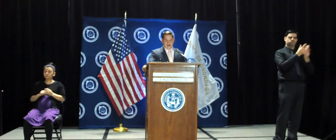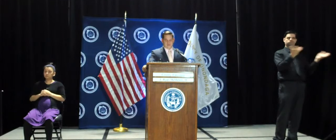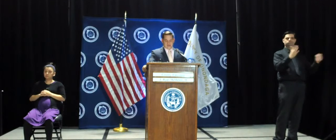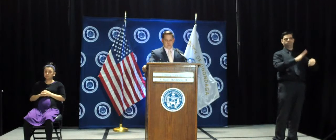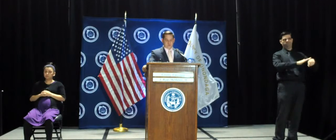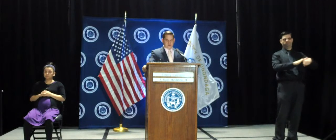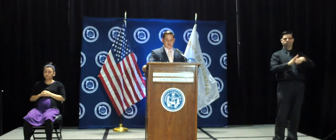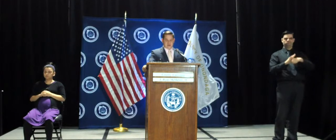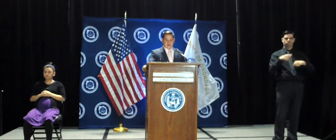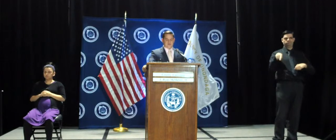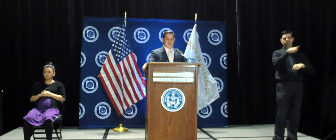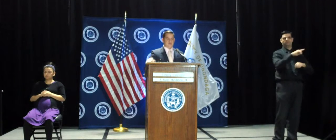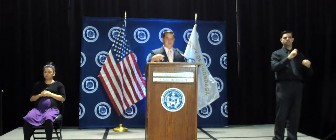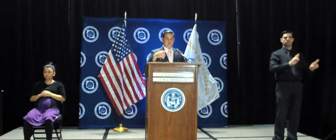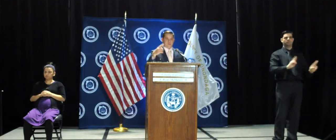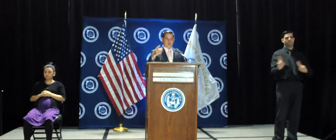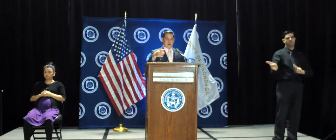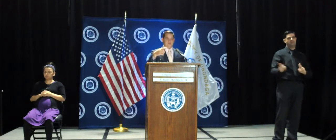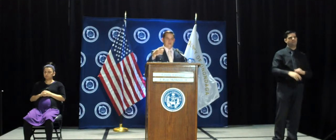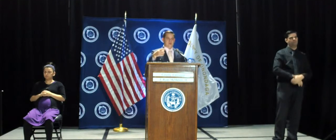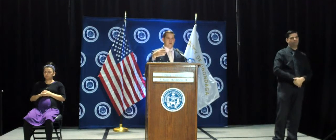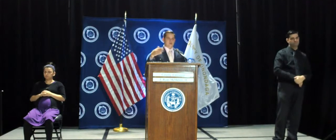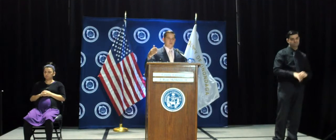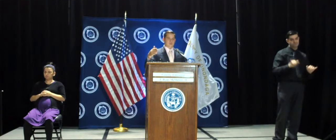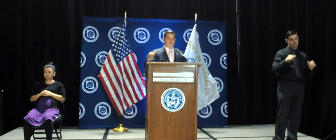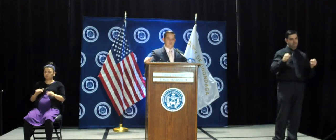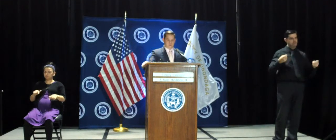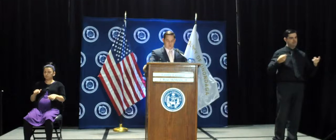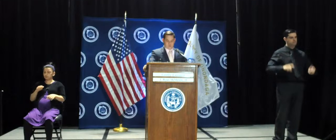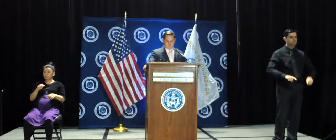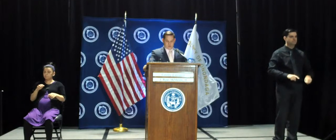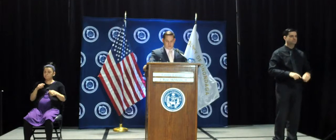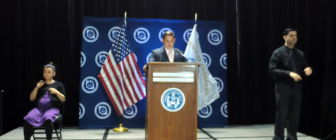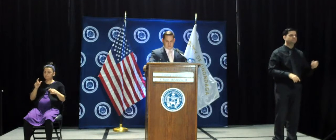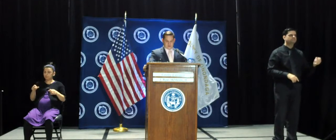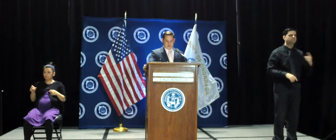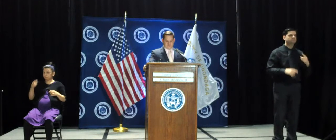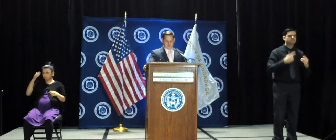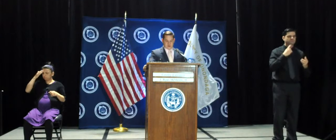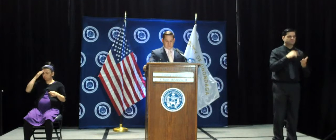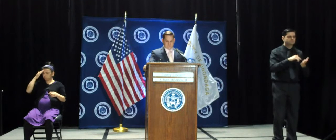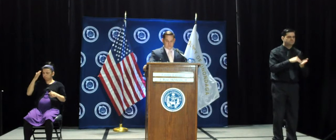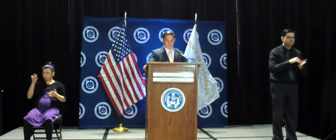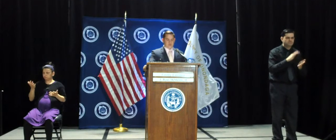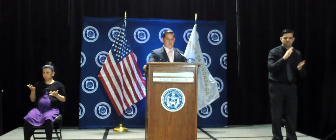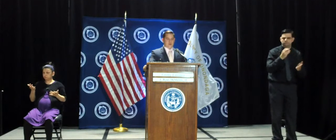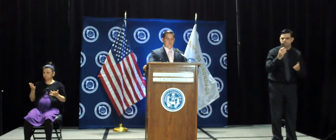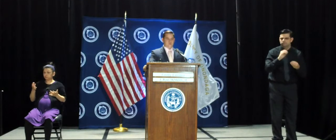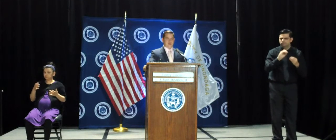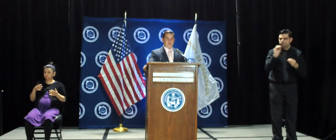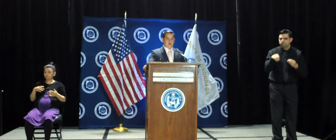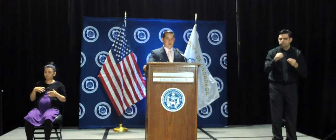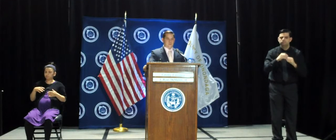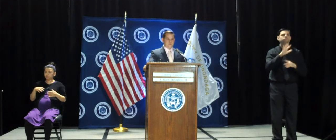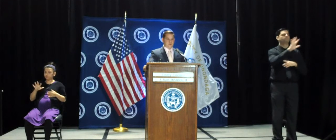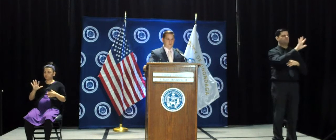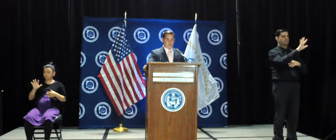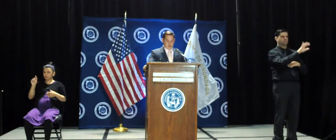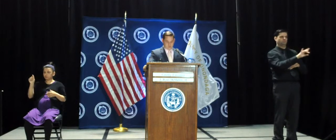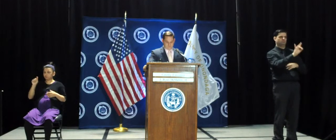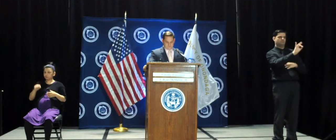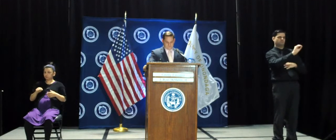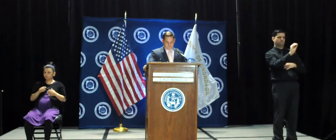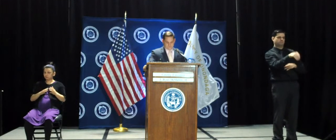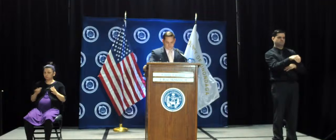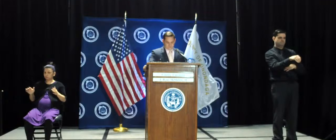Usually 5 to 8% of the active cases have played out to yep, 1779. I'd do 8% on that number, see where we